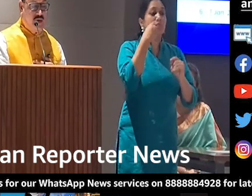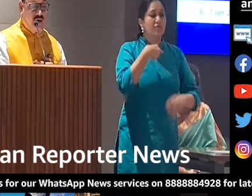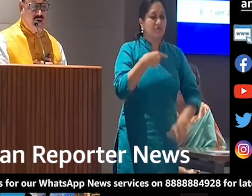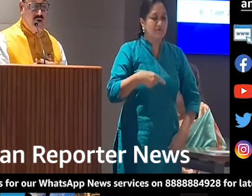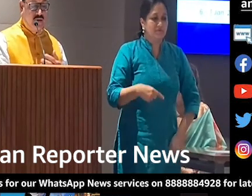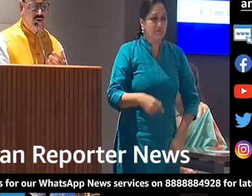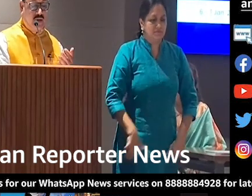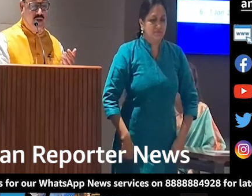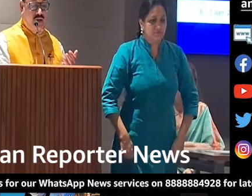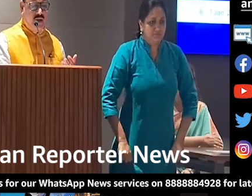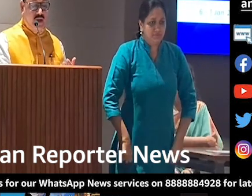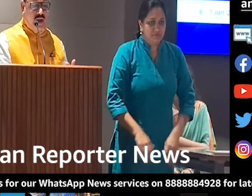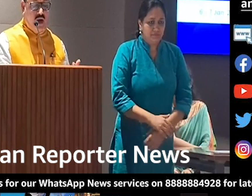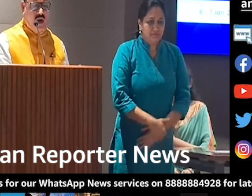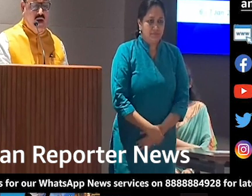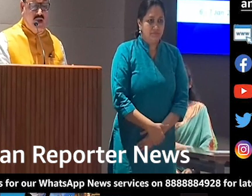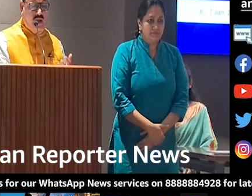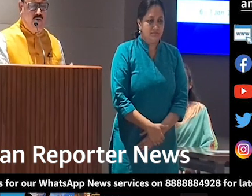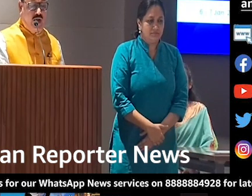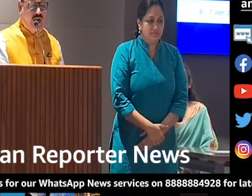the